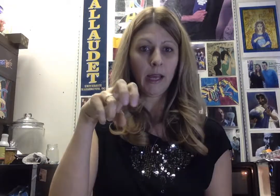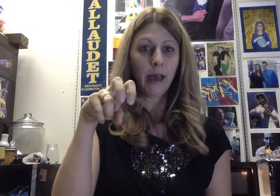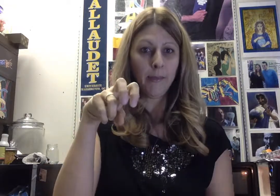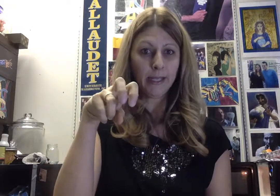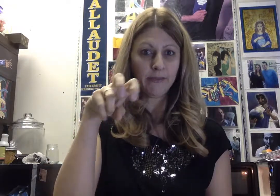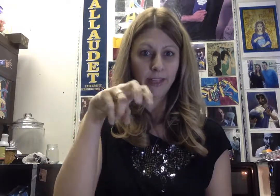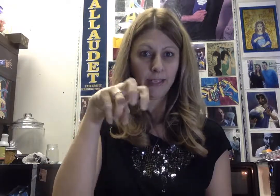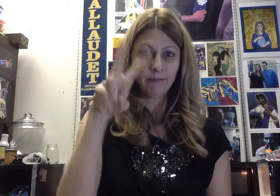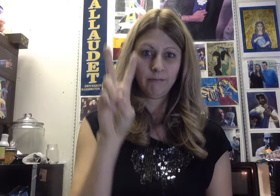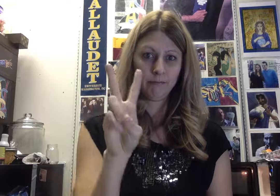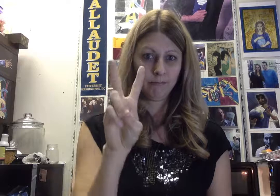A bent V.